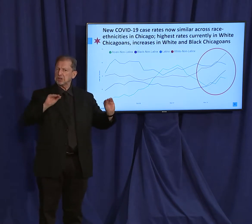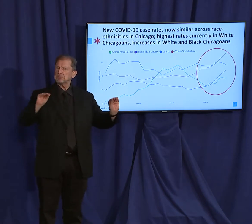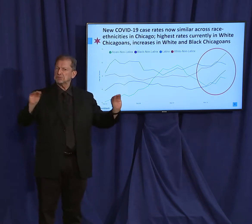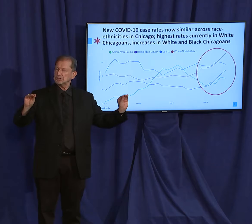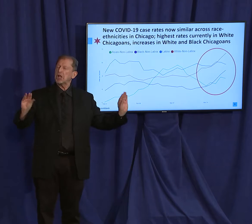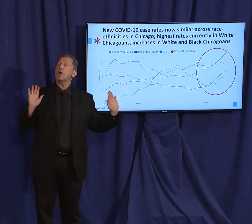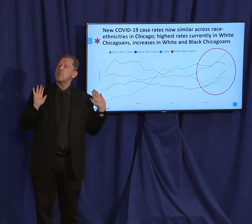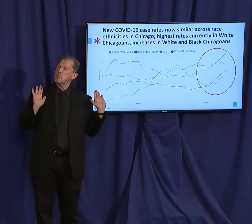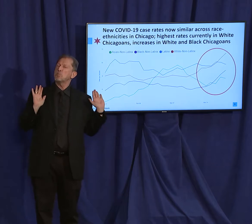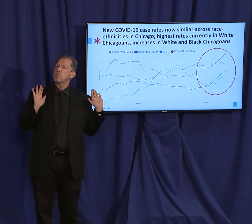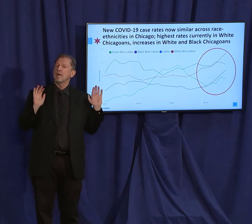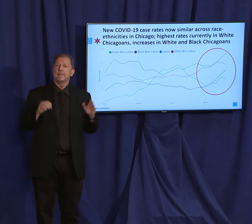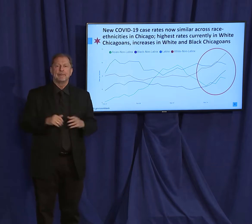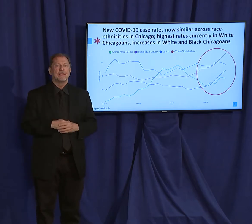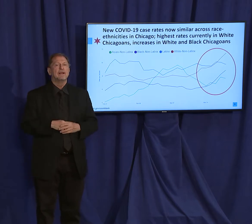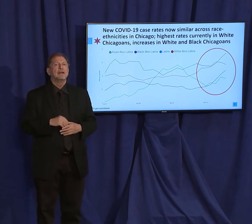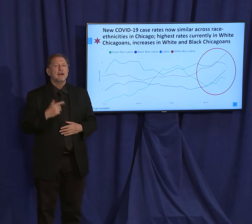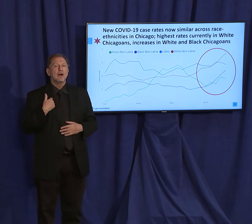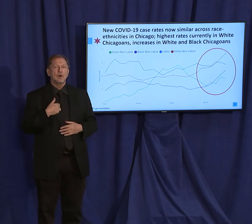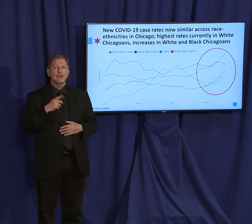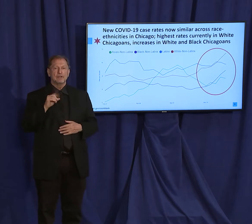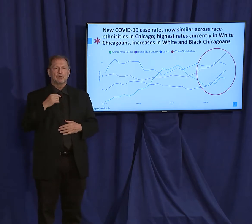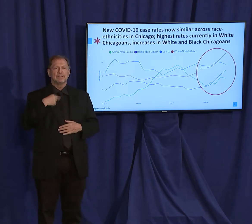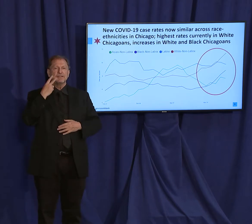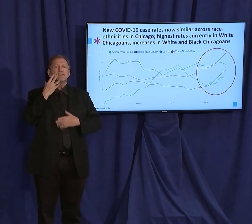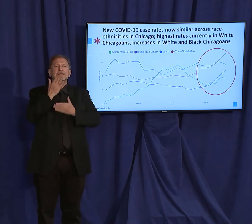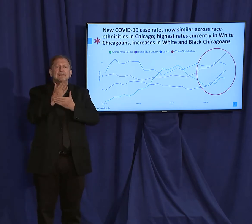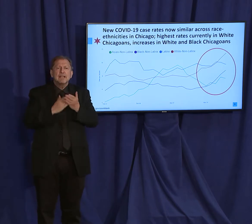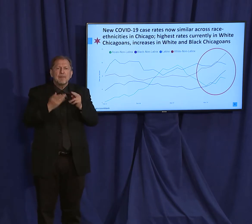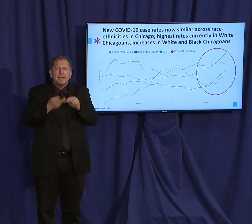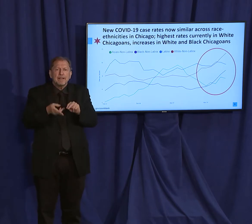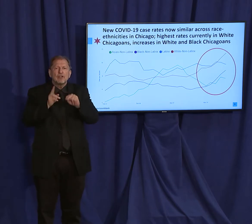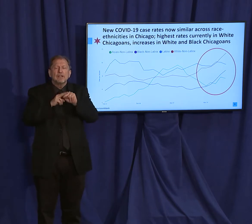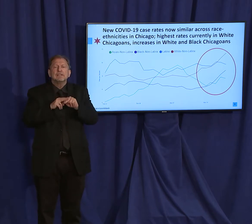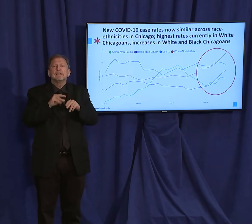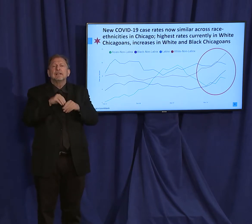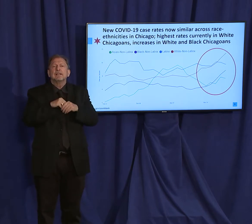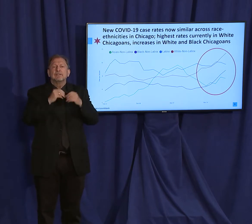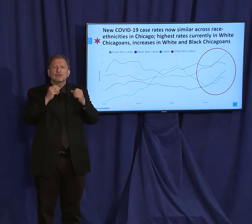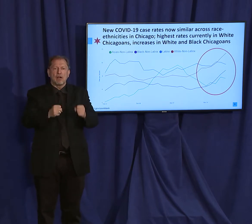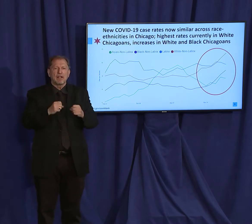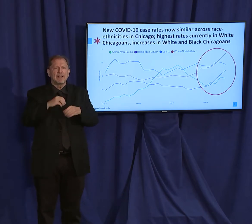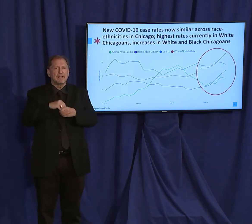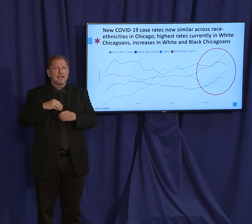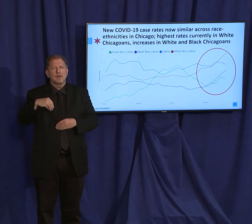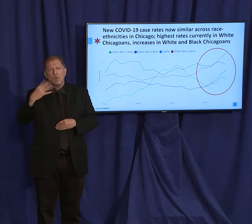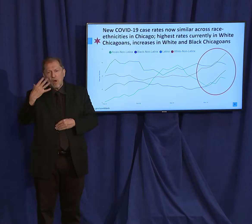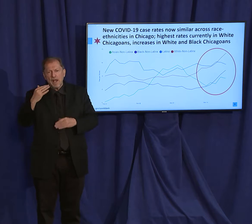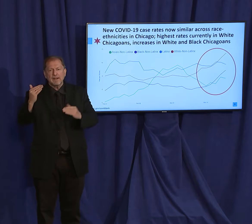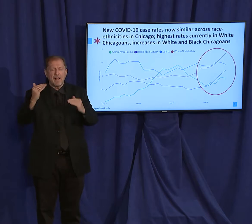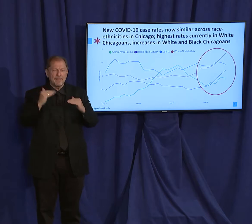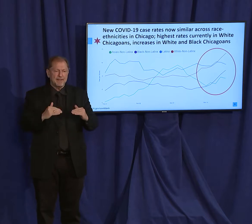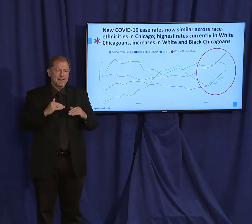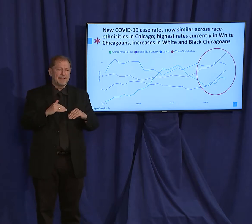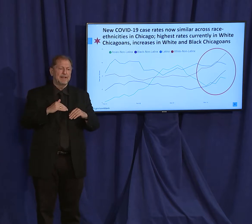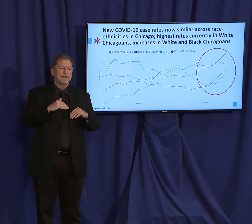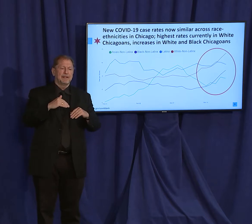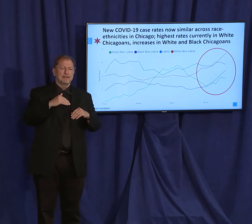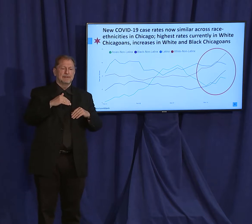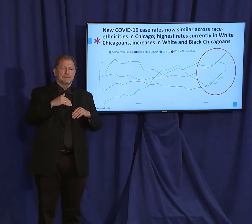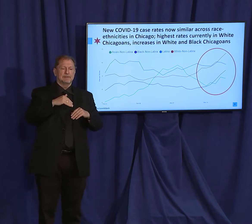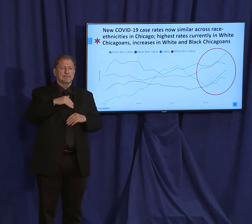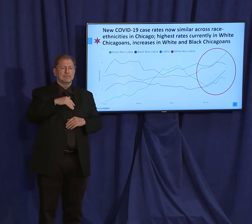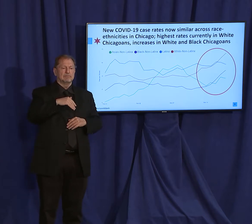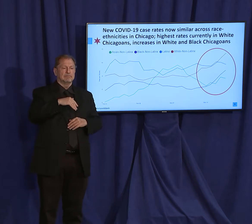we have been seeing some increases over these last couple of weeks, it's been predominantly in white, followed by Black non-Latinx Chicagoans. But I want